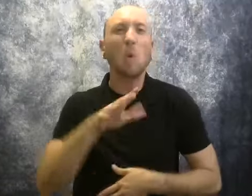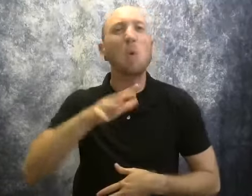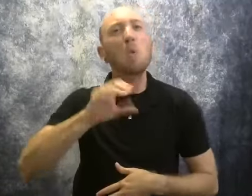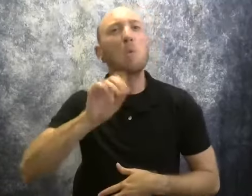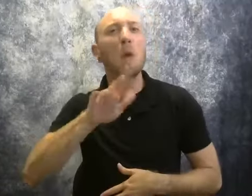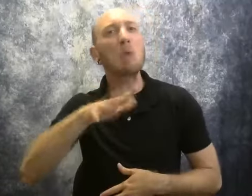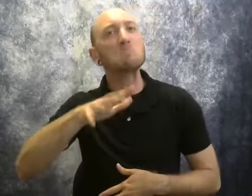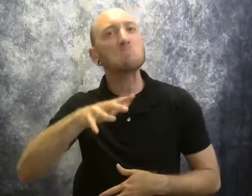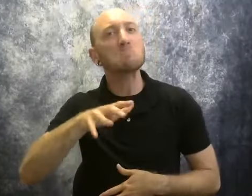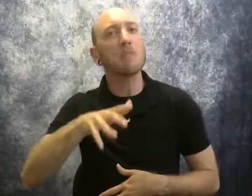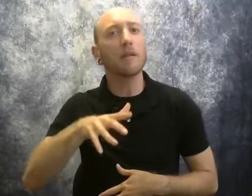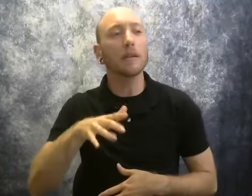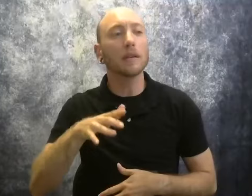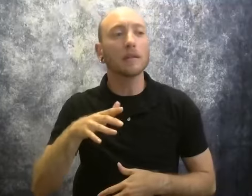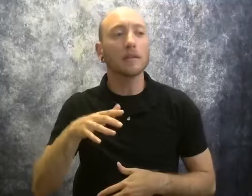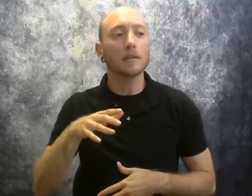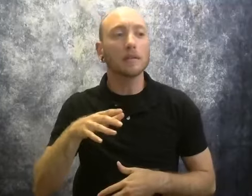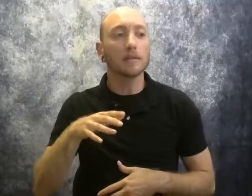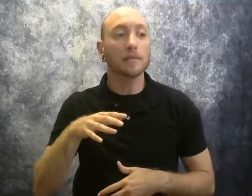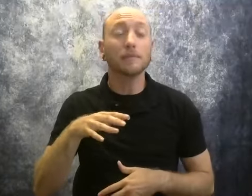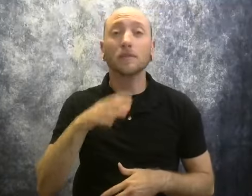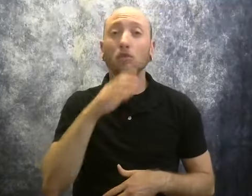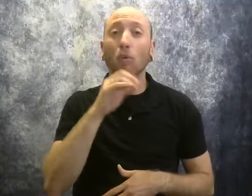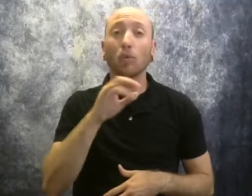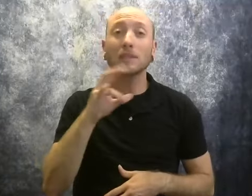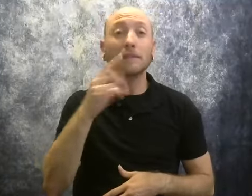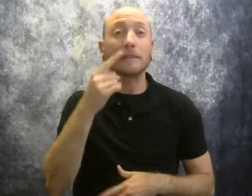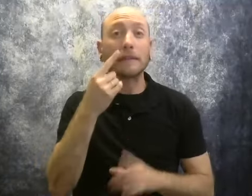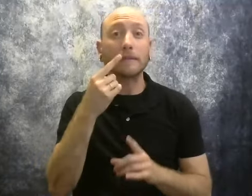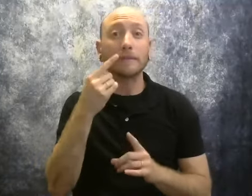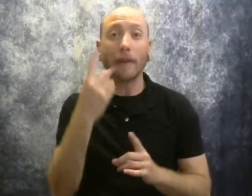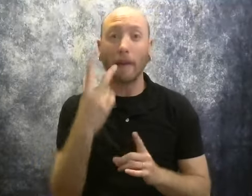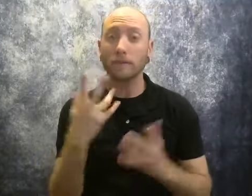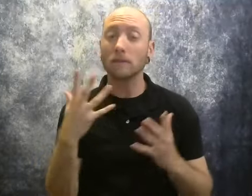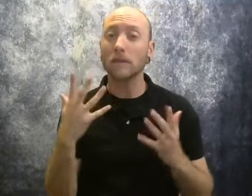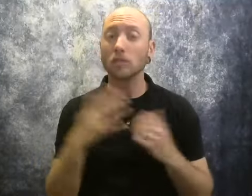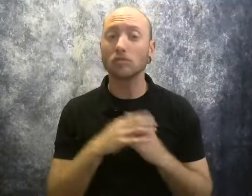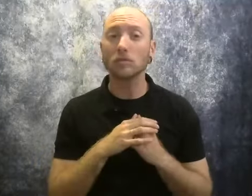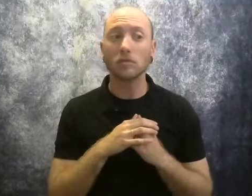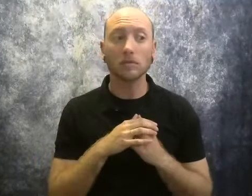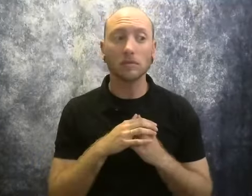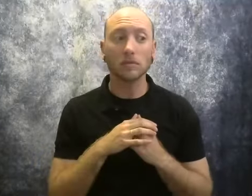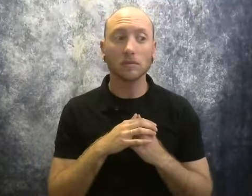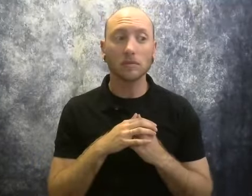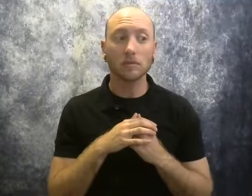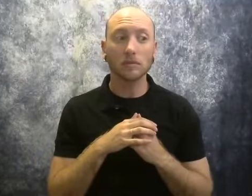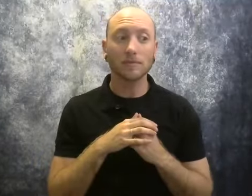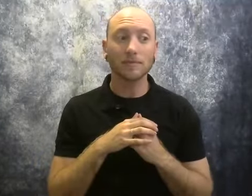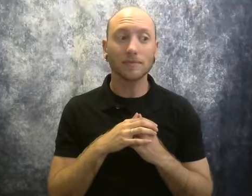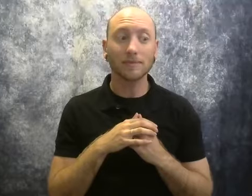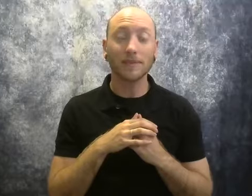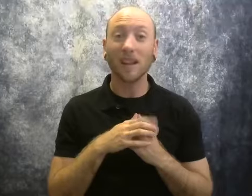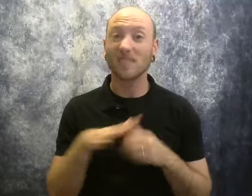So I did all right at school in the first 15, things like that. And ultimately I left school 17 and a half age and joined